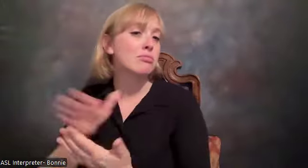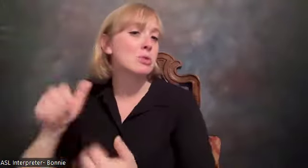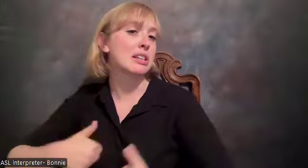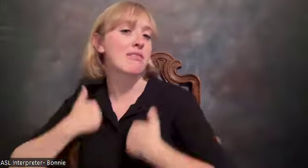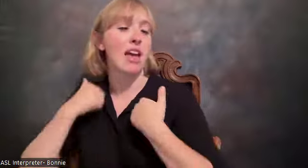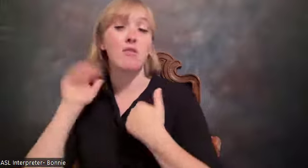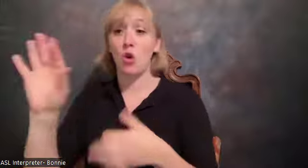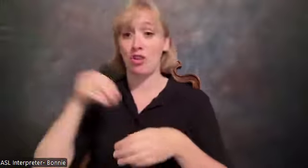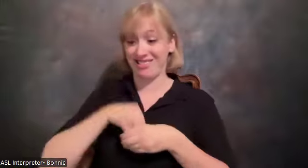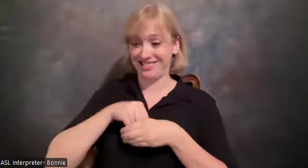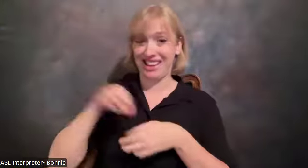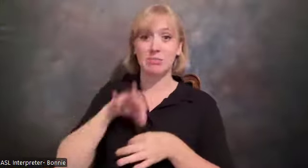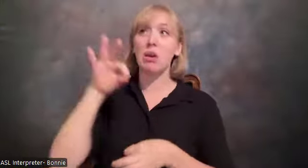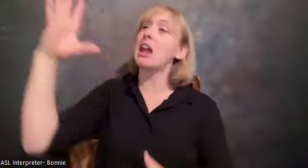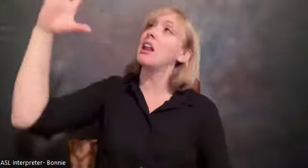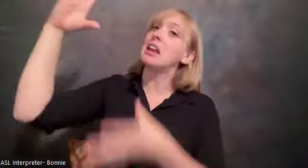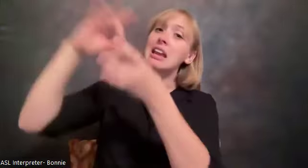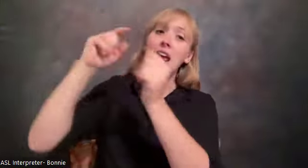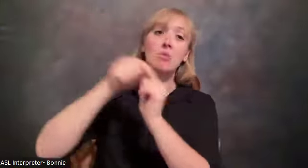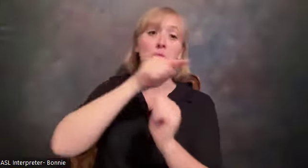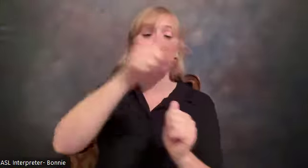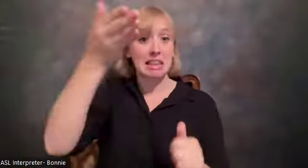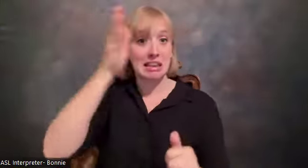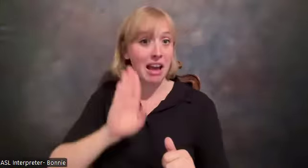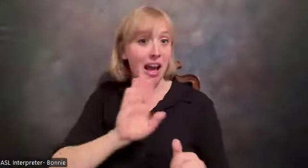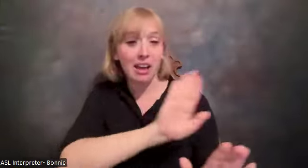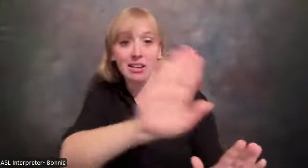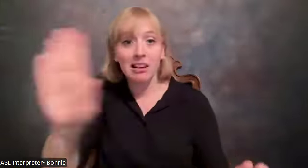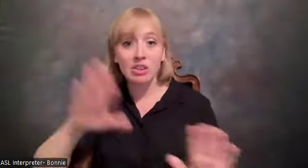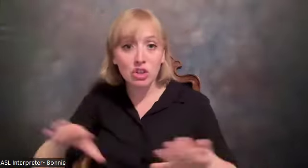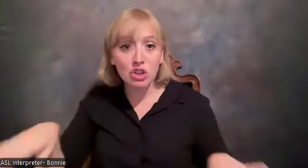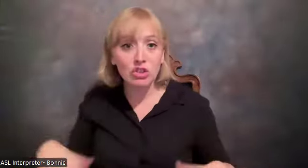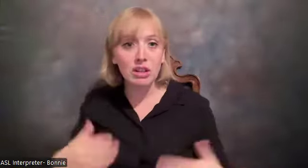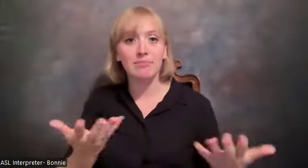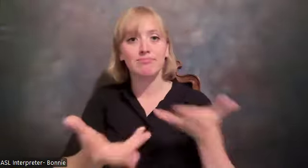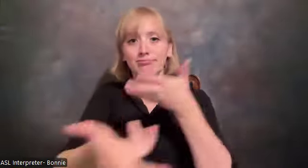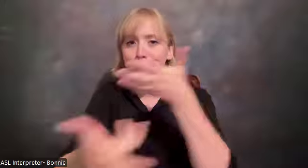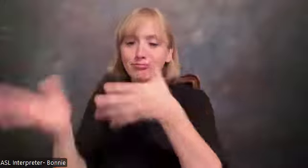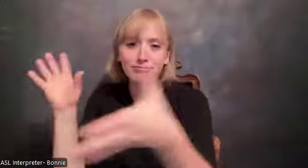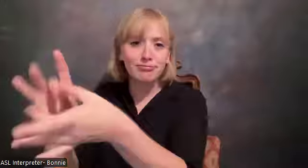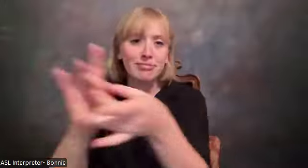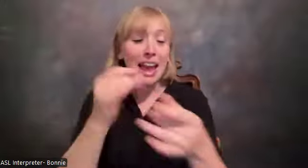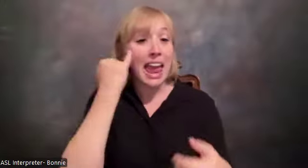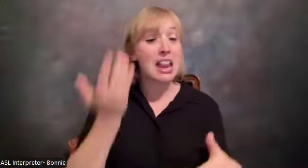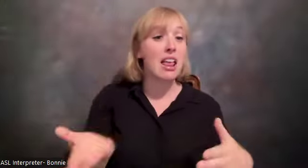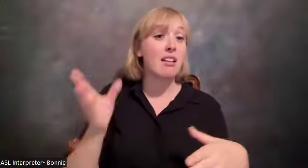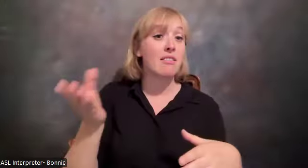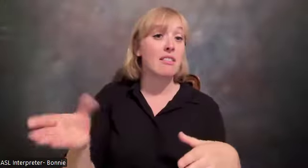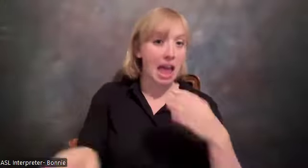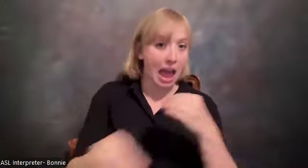her spirit can connect with God's other kids. And if she adds a little bit too much alcohol, it gets